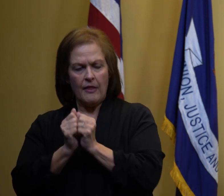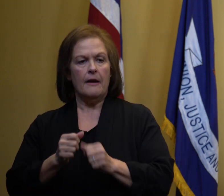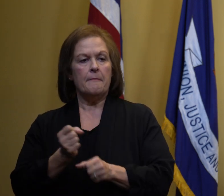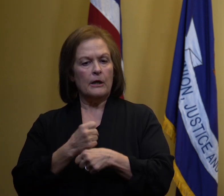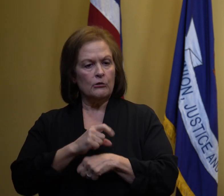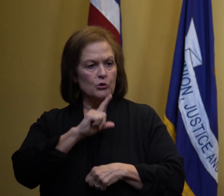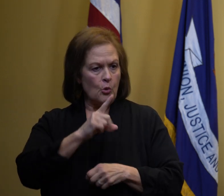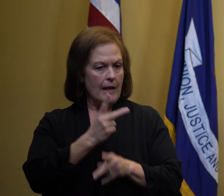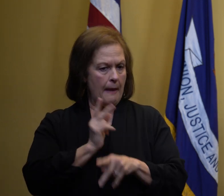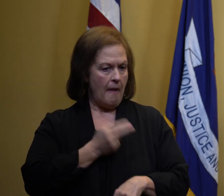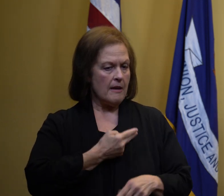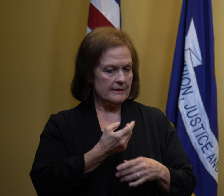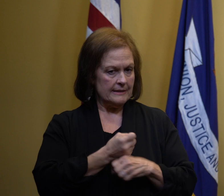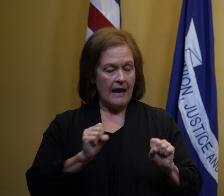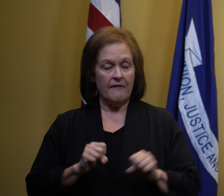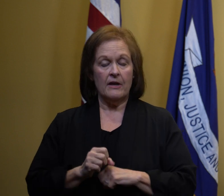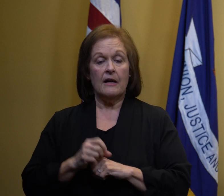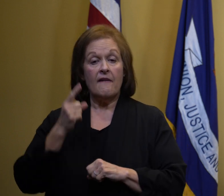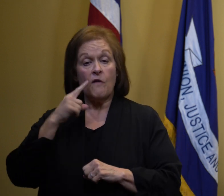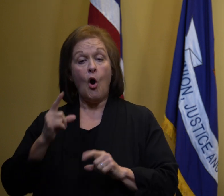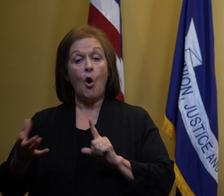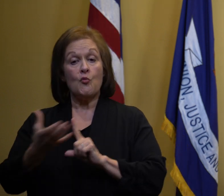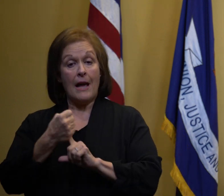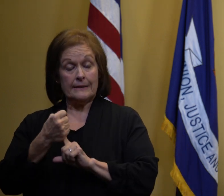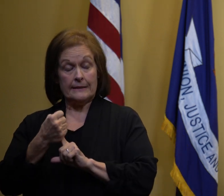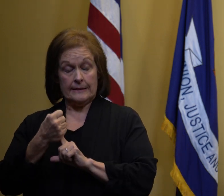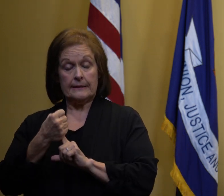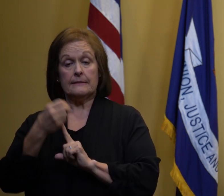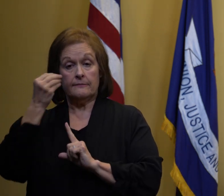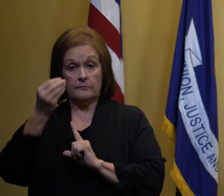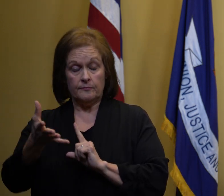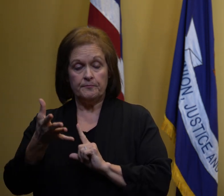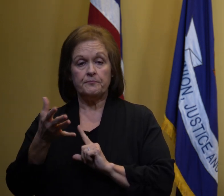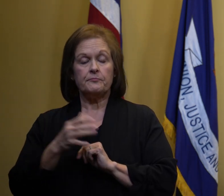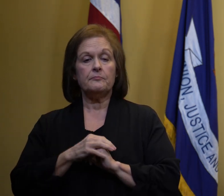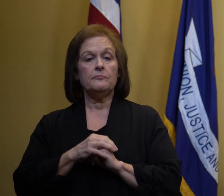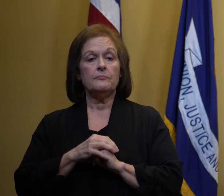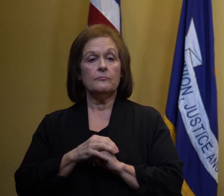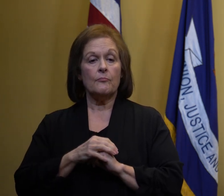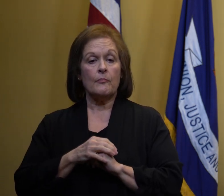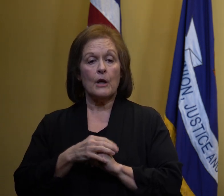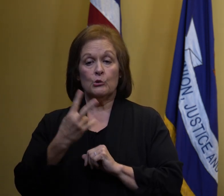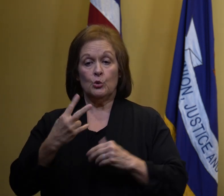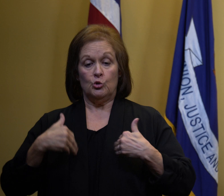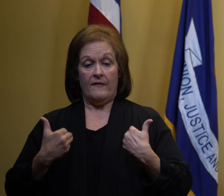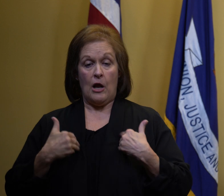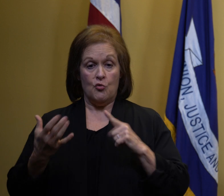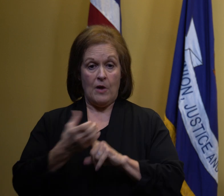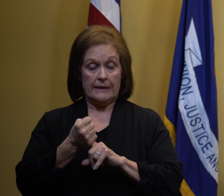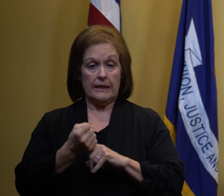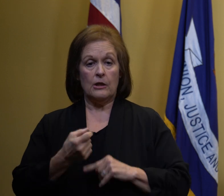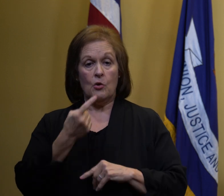our folks safe. The breakdown for arrests, I'll give it to you like this, are as follows. 2 juveniles arrested,